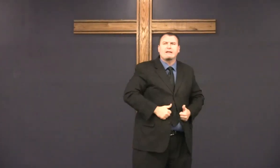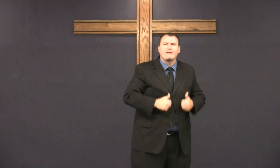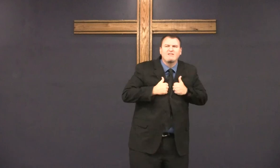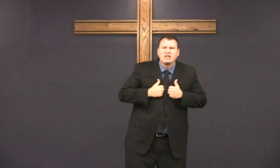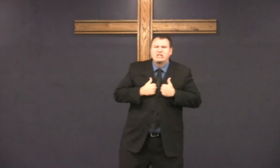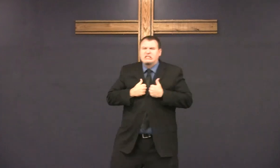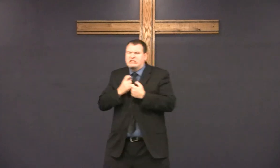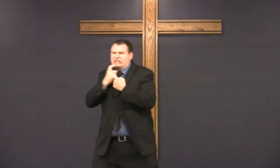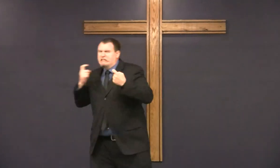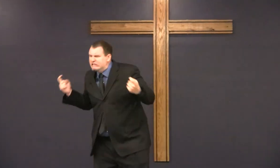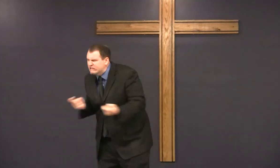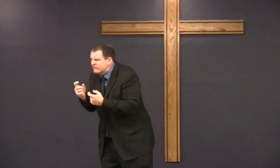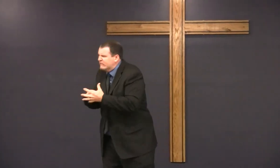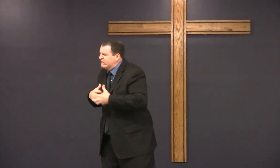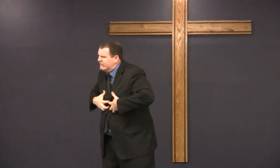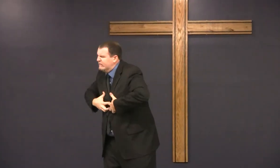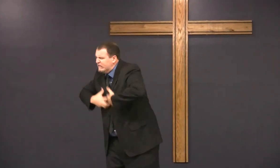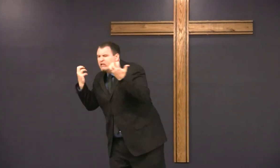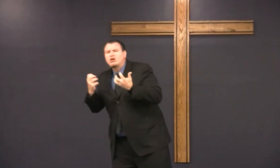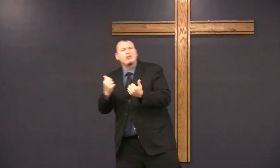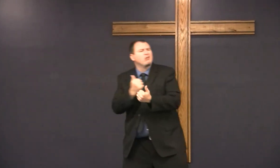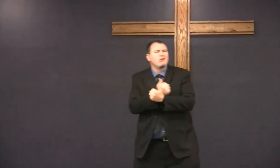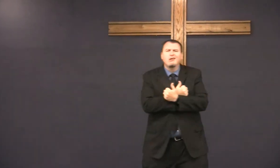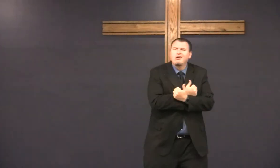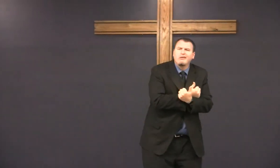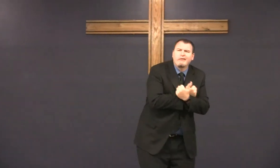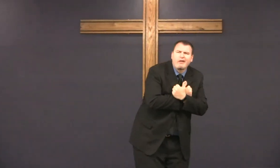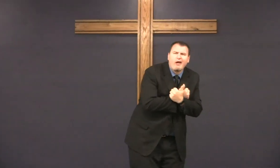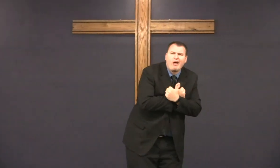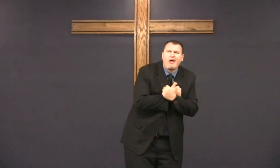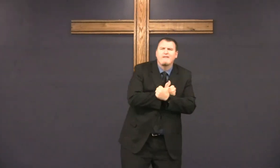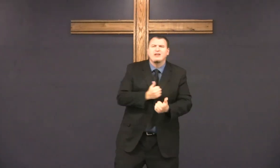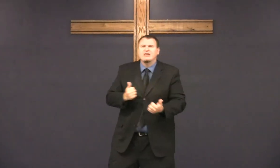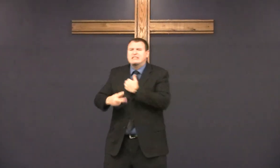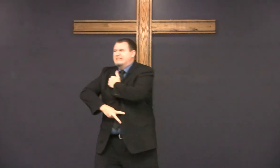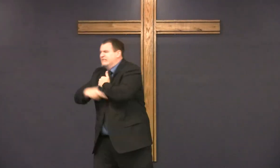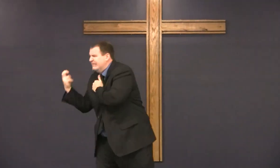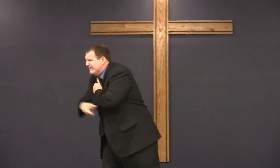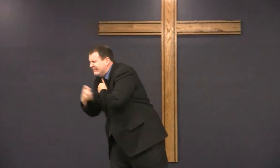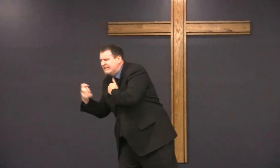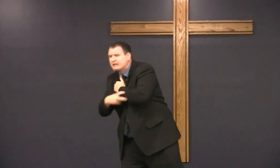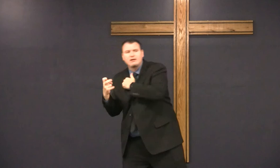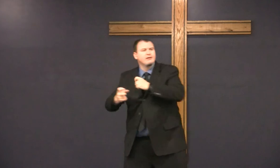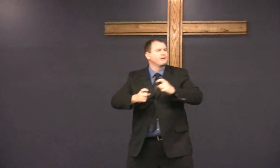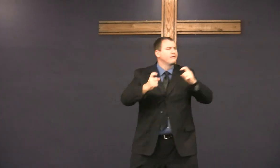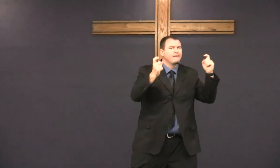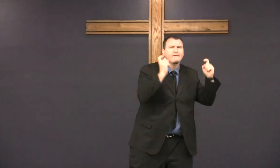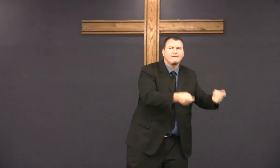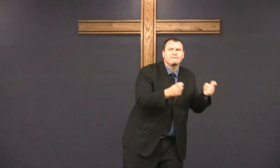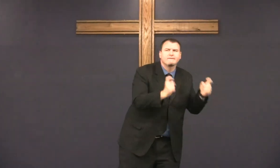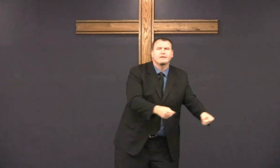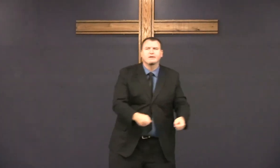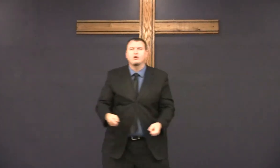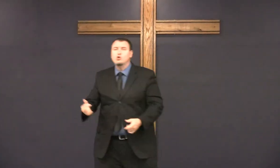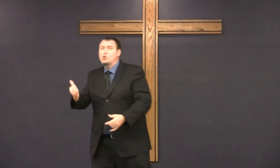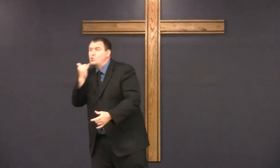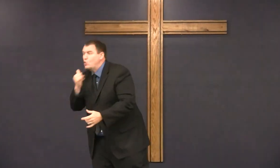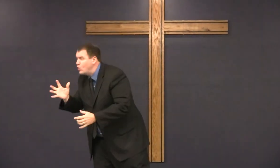instead, tenderness, filthy lifestyle, substitute Christian living, sinning in anger,